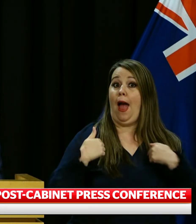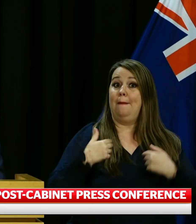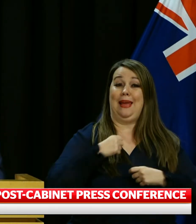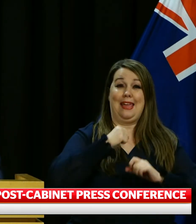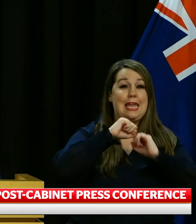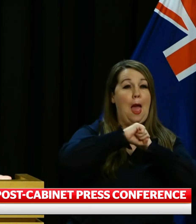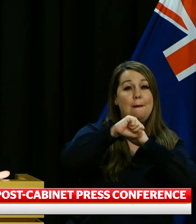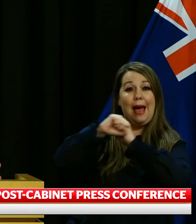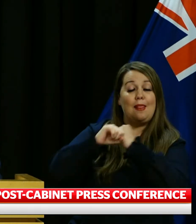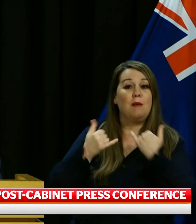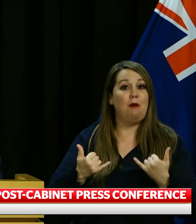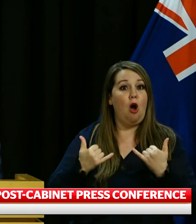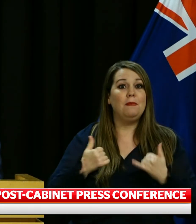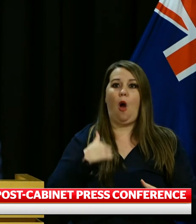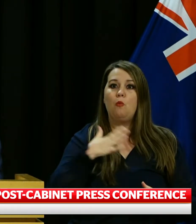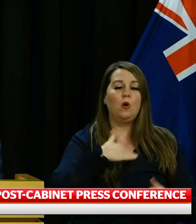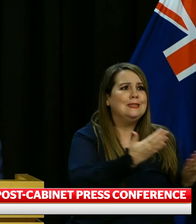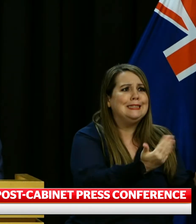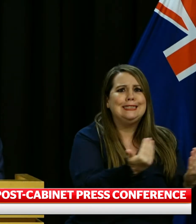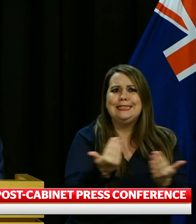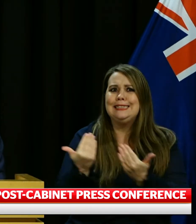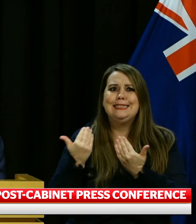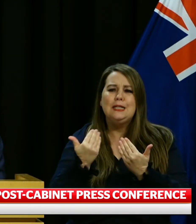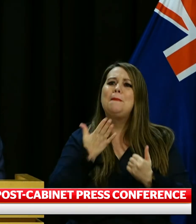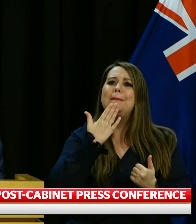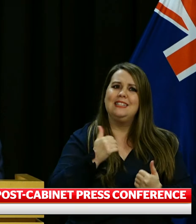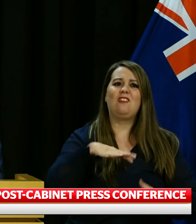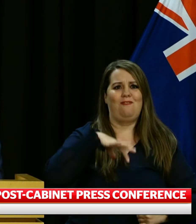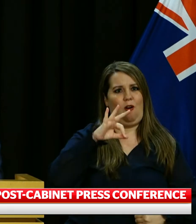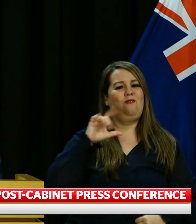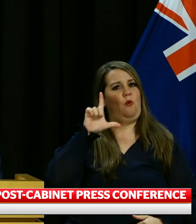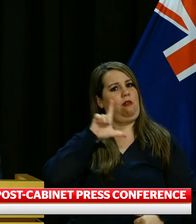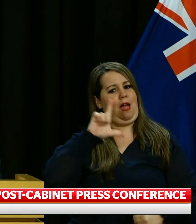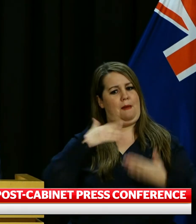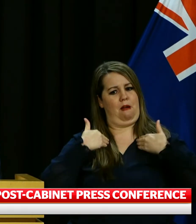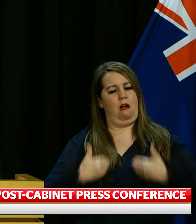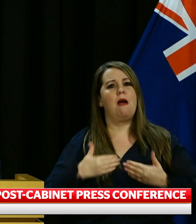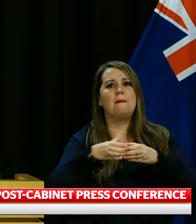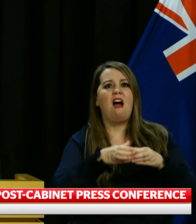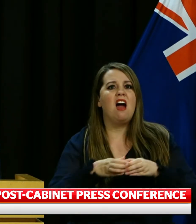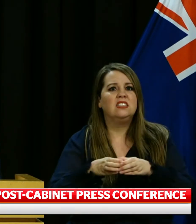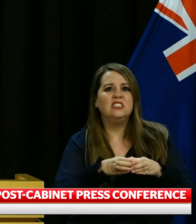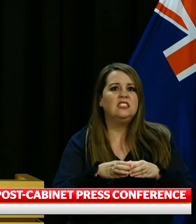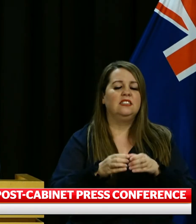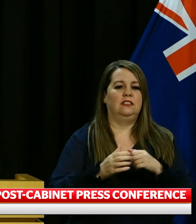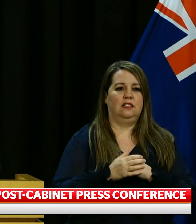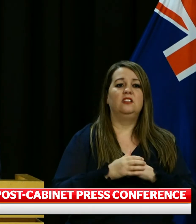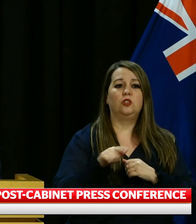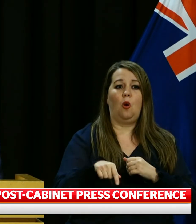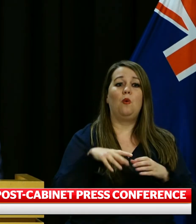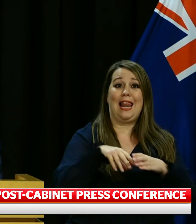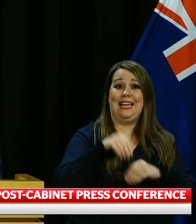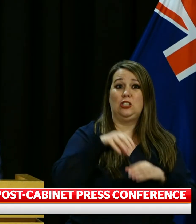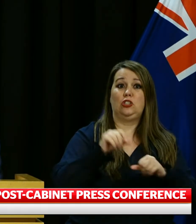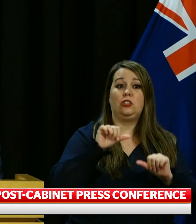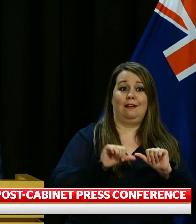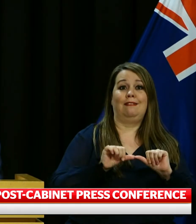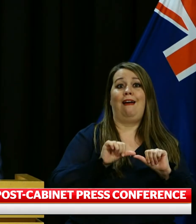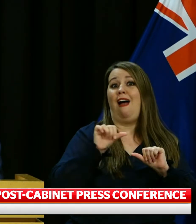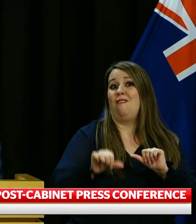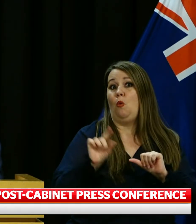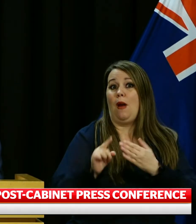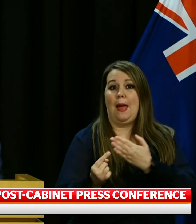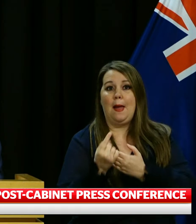in terms of what the voters dish up, in terms of governing possibilities after the election, that's ultimately a matter for the voters. But